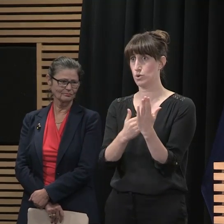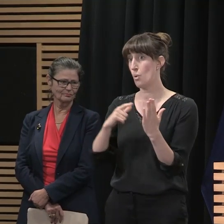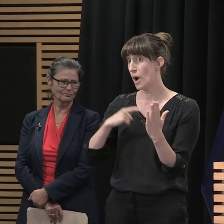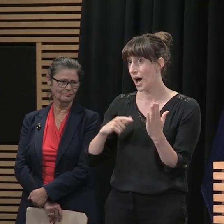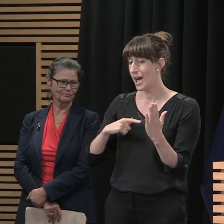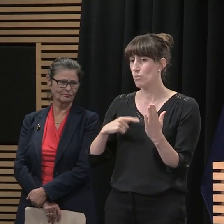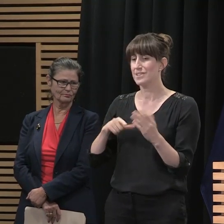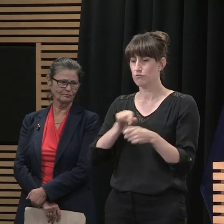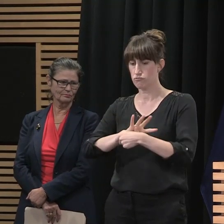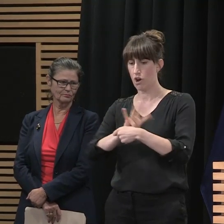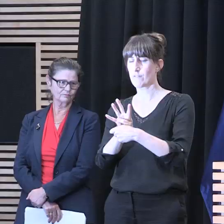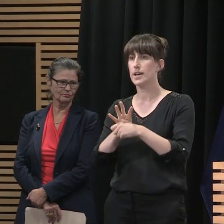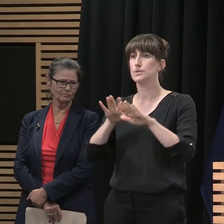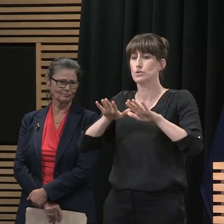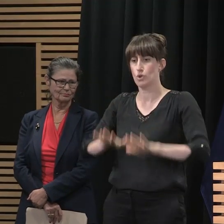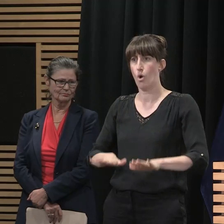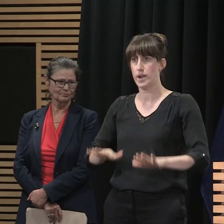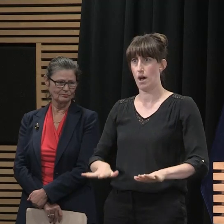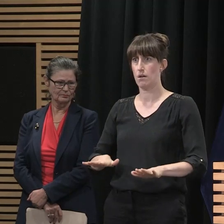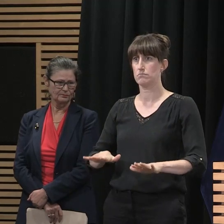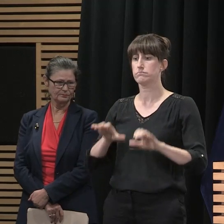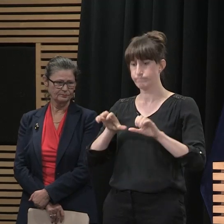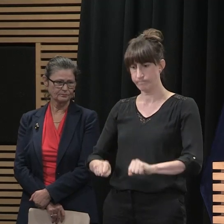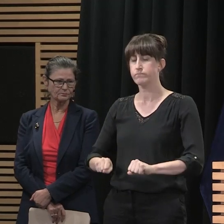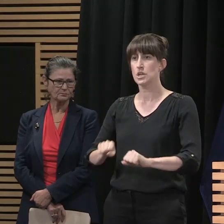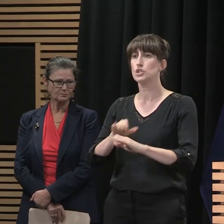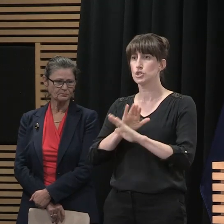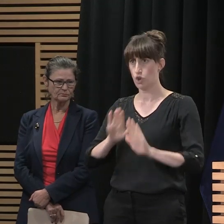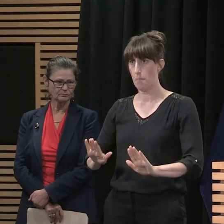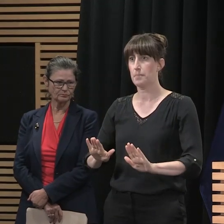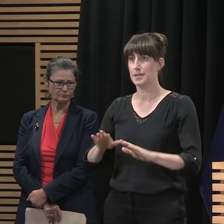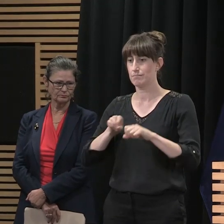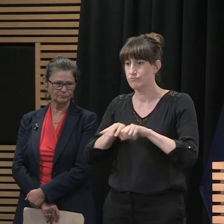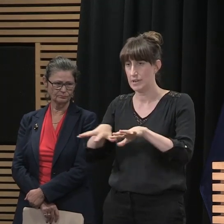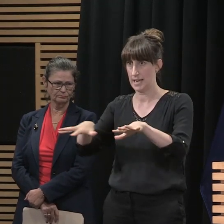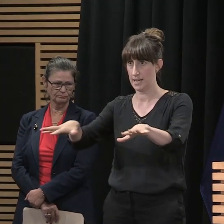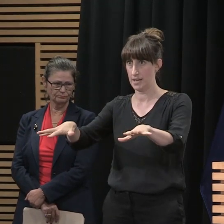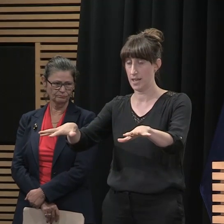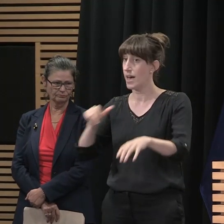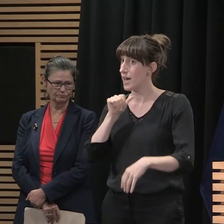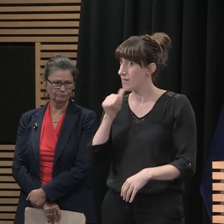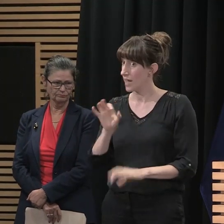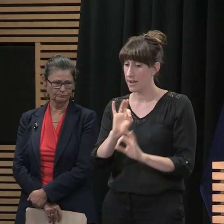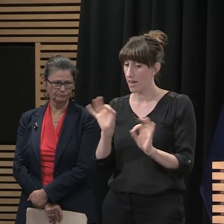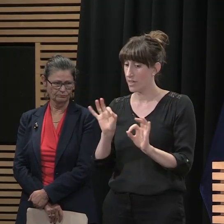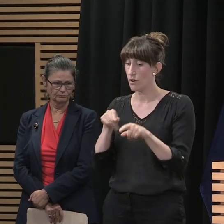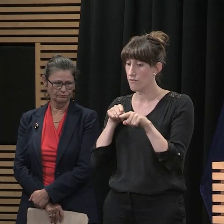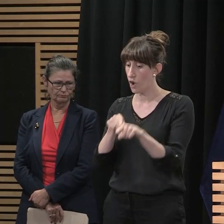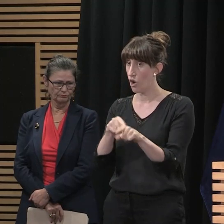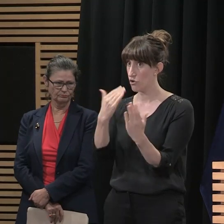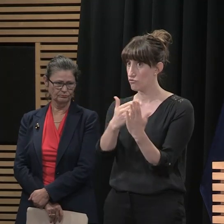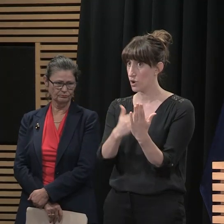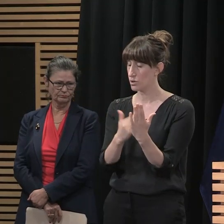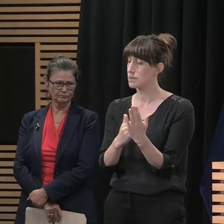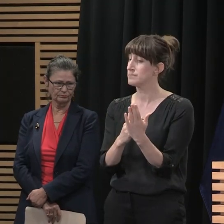disease. And we will have to take enforcement action if that does not happen.